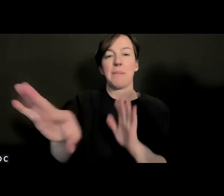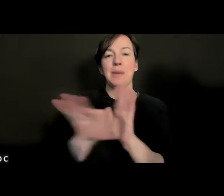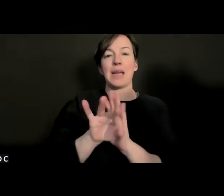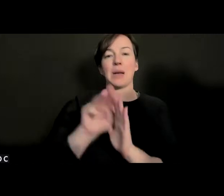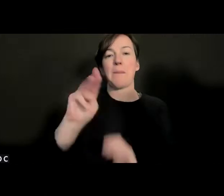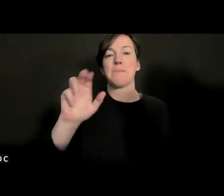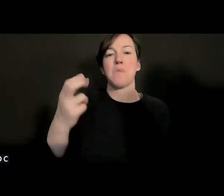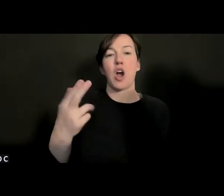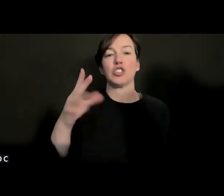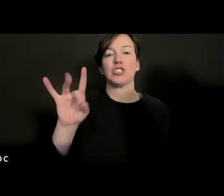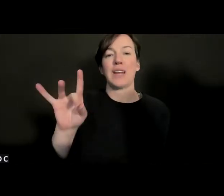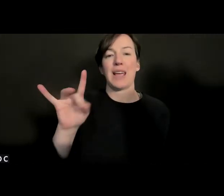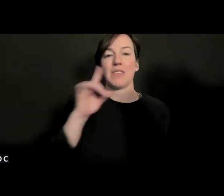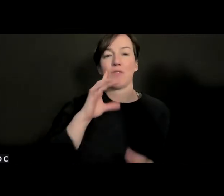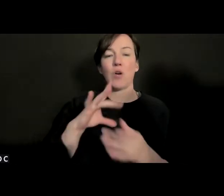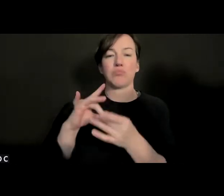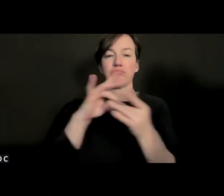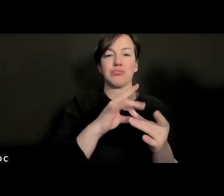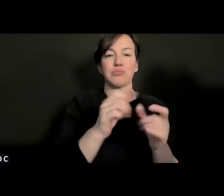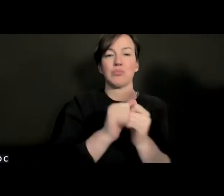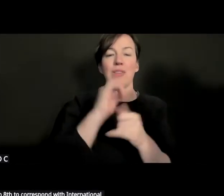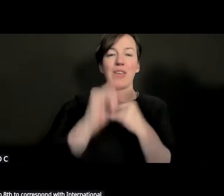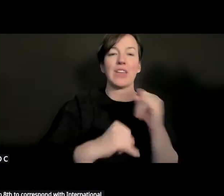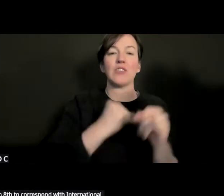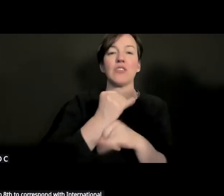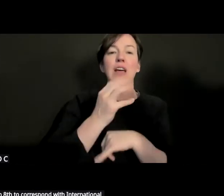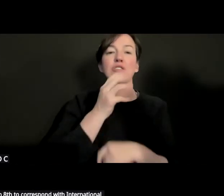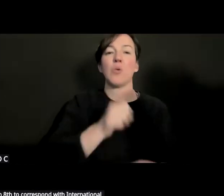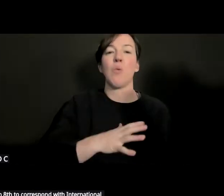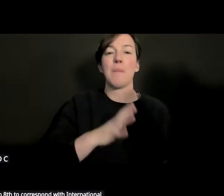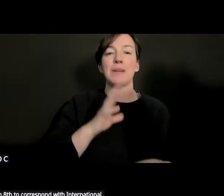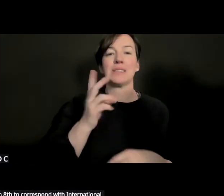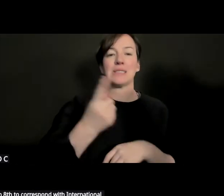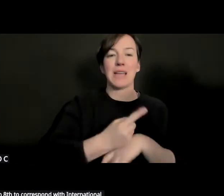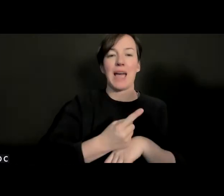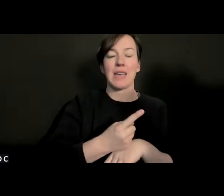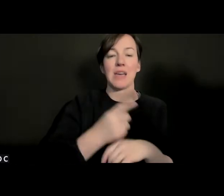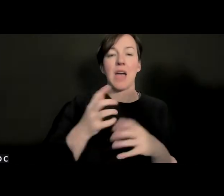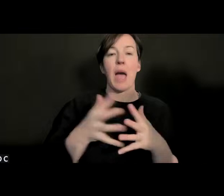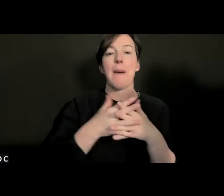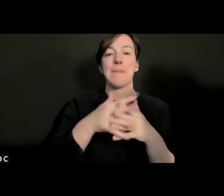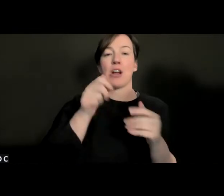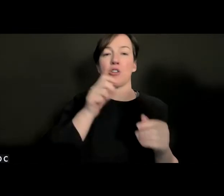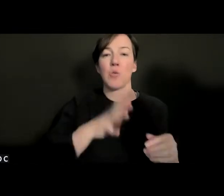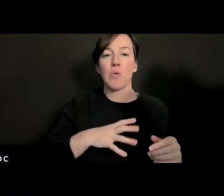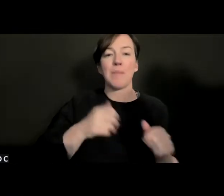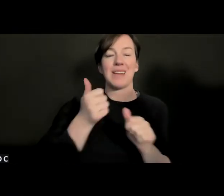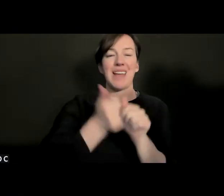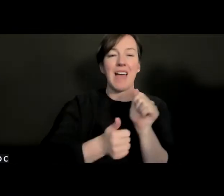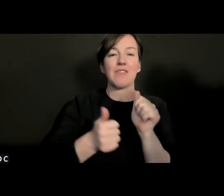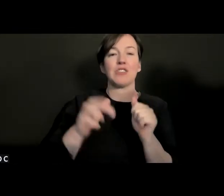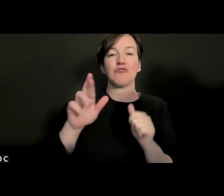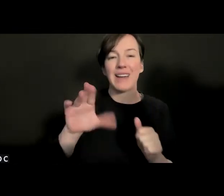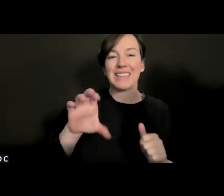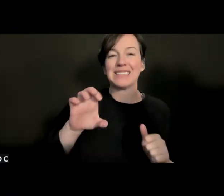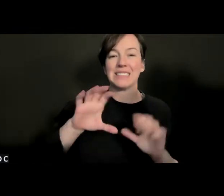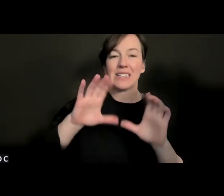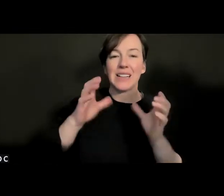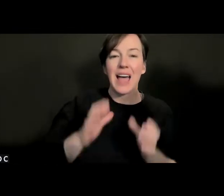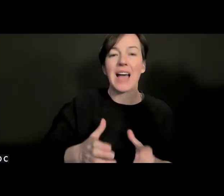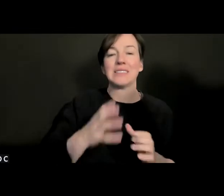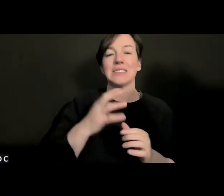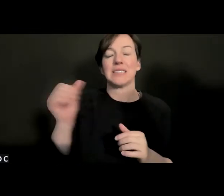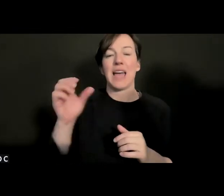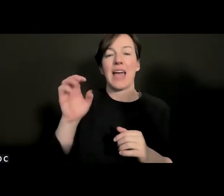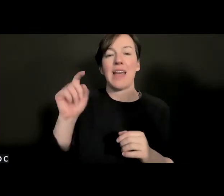to correspond with International Women's Day. American women of every race, class, and ethnic background throughout our